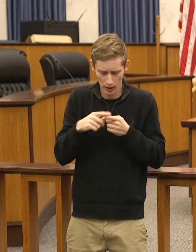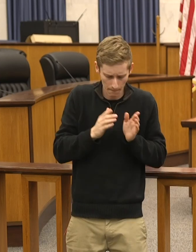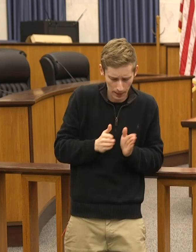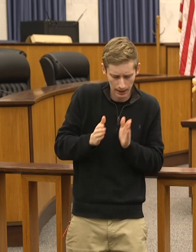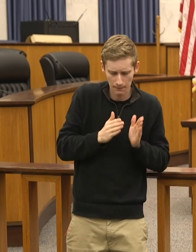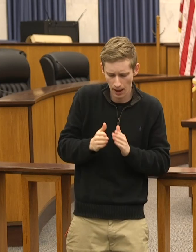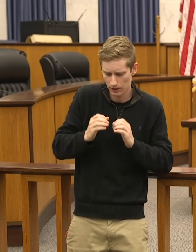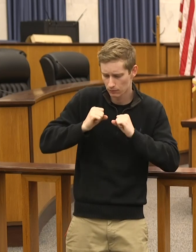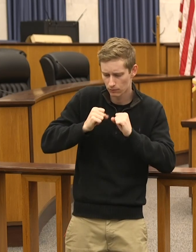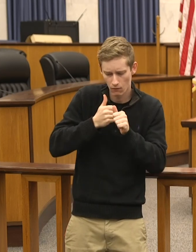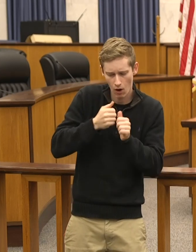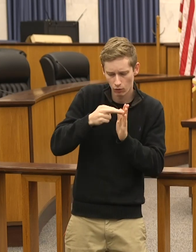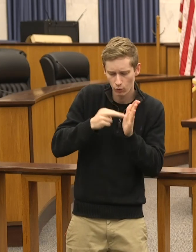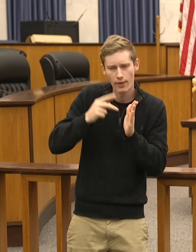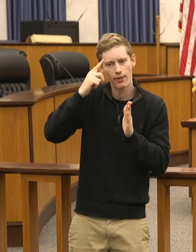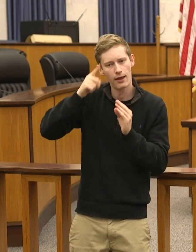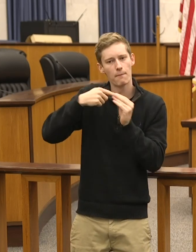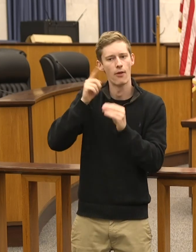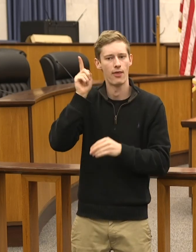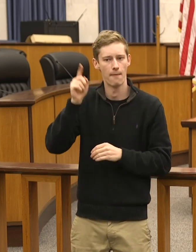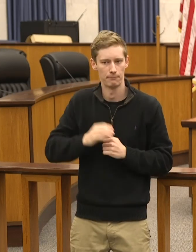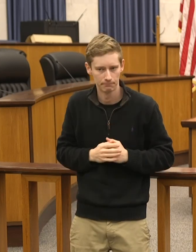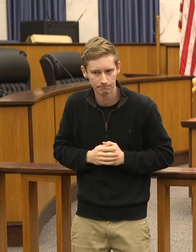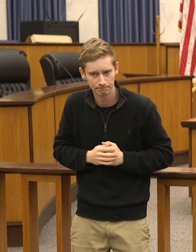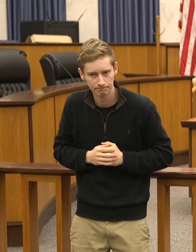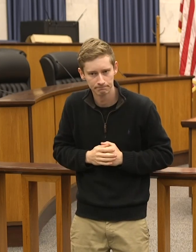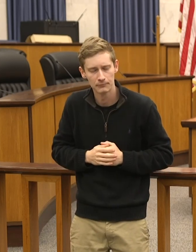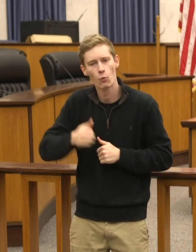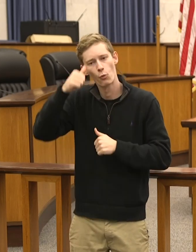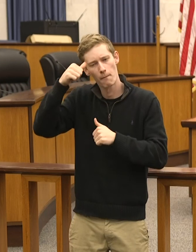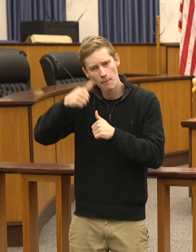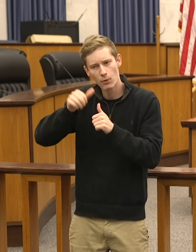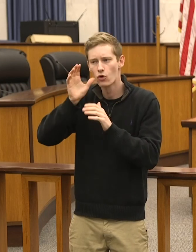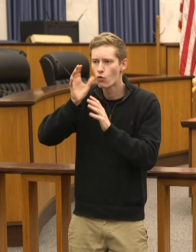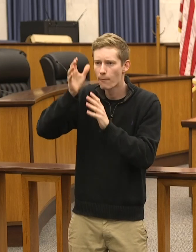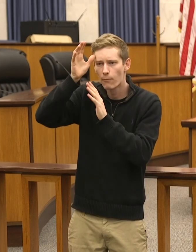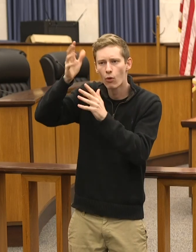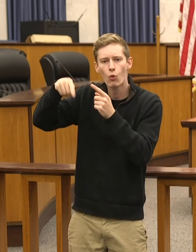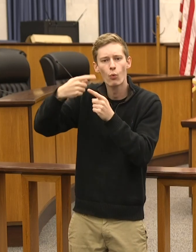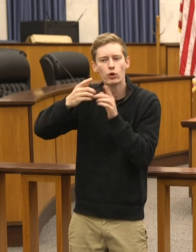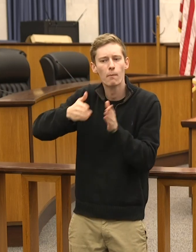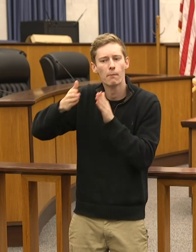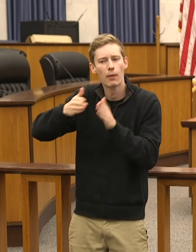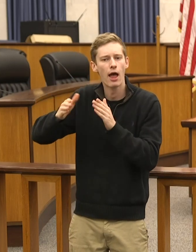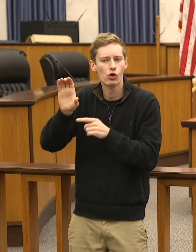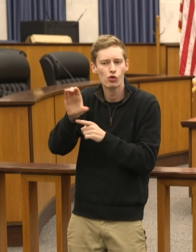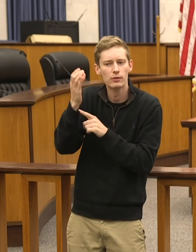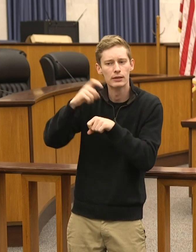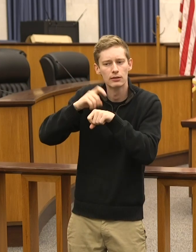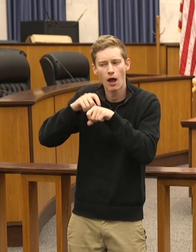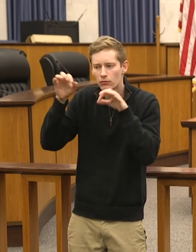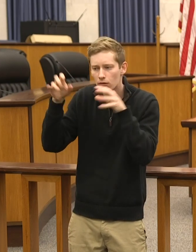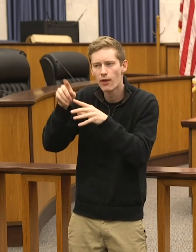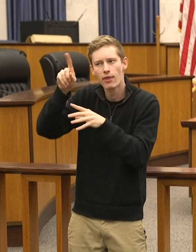towards Thanksgiving. Remember them when you plan out this upcoming holiday. They are obviously the ones who are certainly the